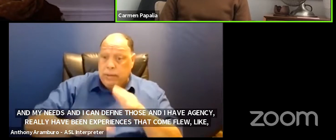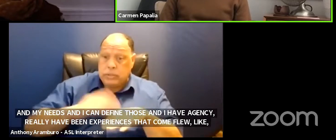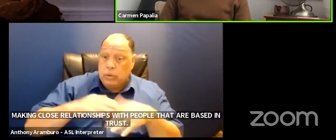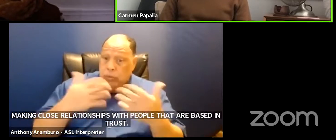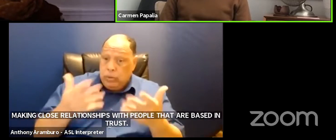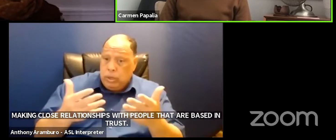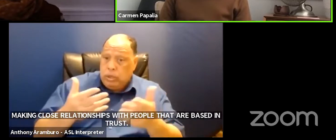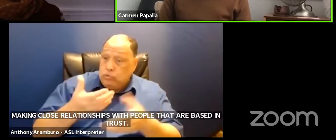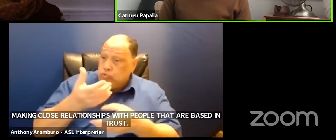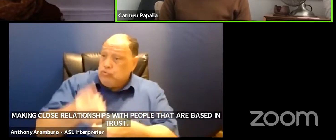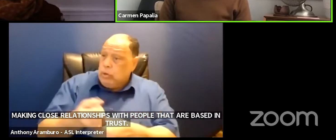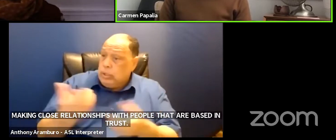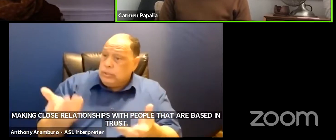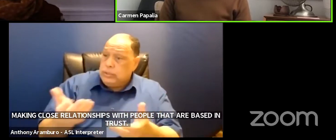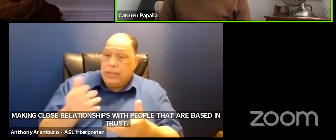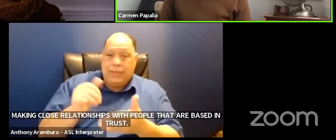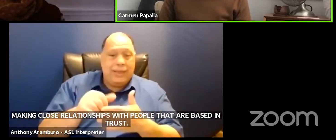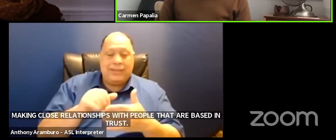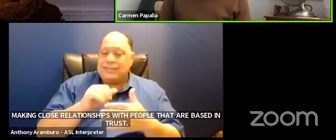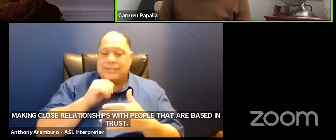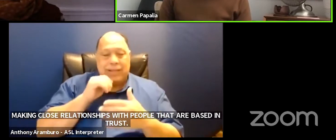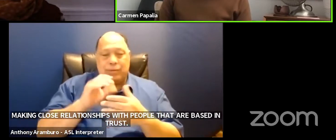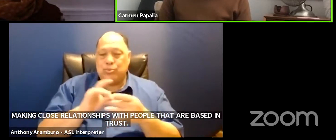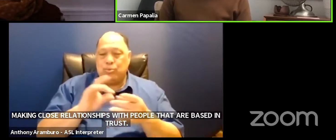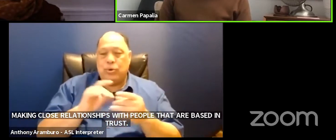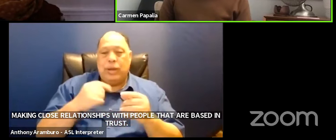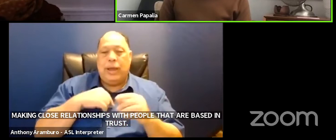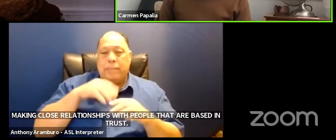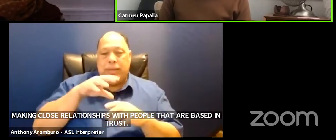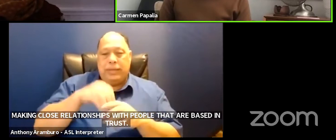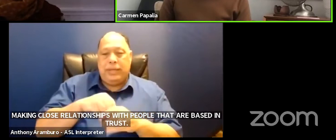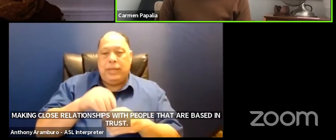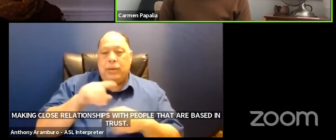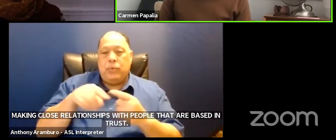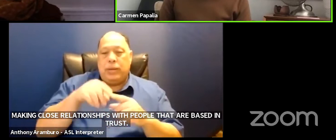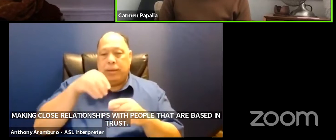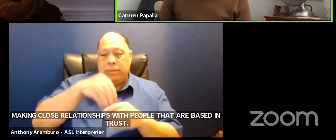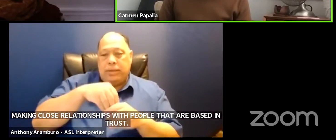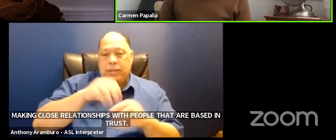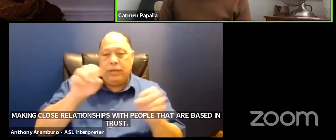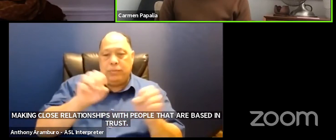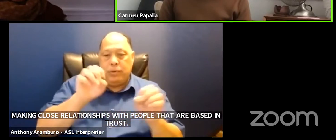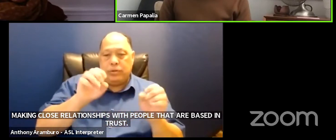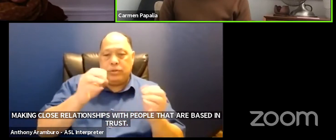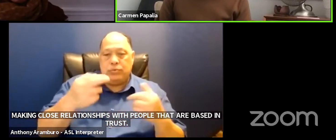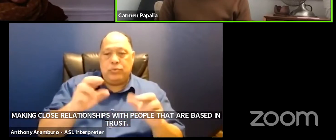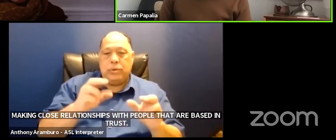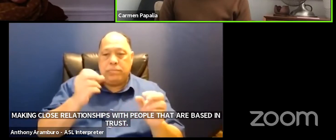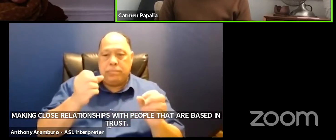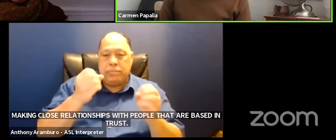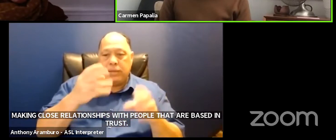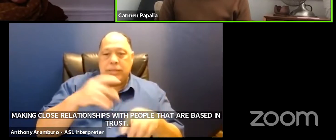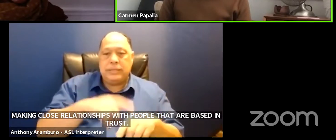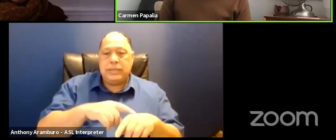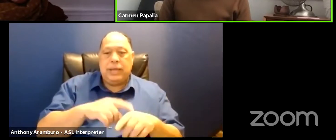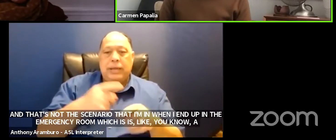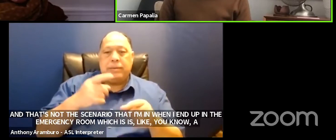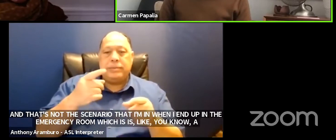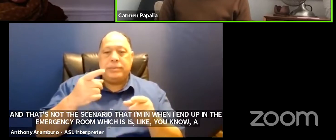not the scenario that I'm in when I end up in the emergency room, which is like, multiple time a year occurrence for me.